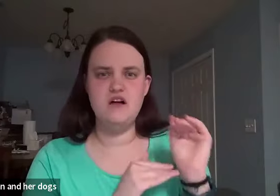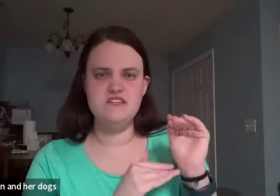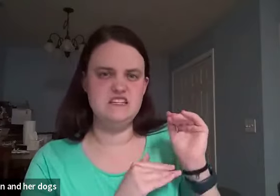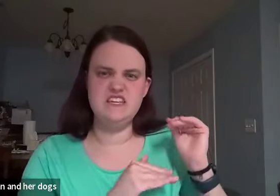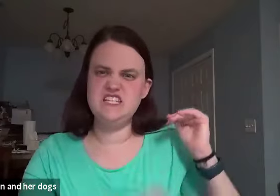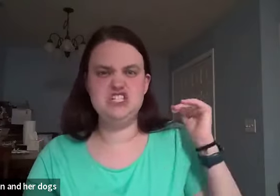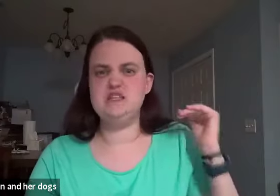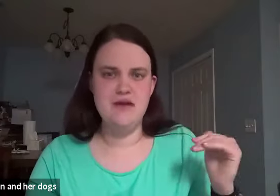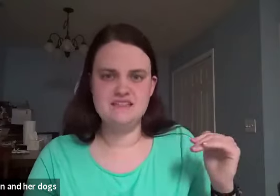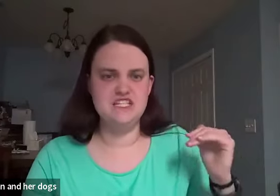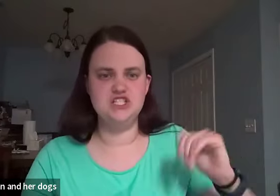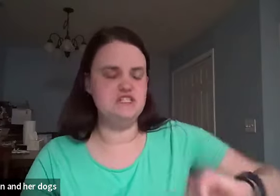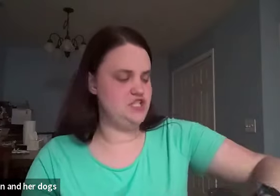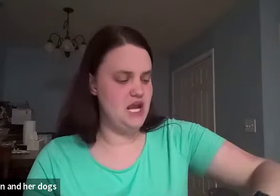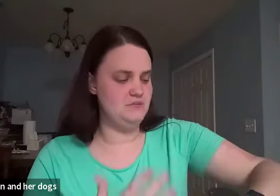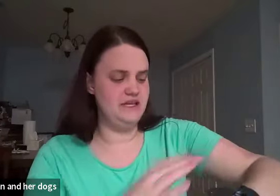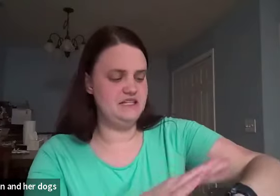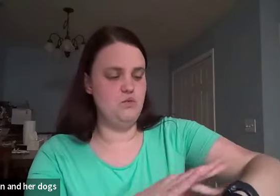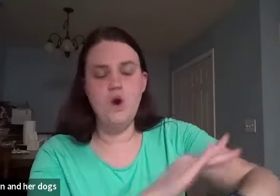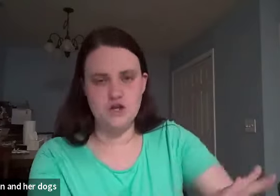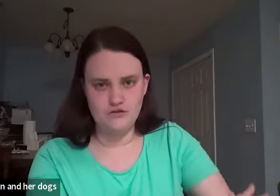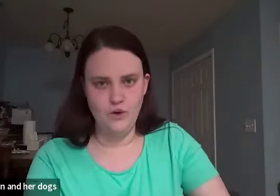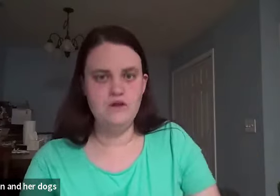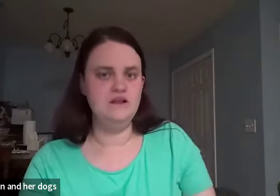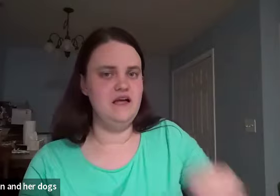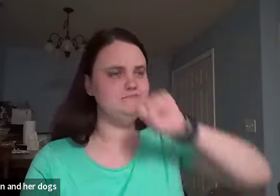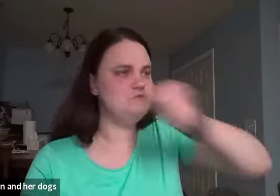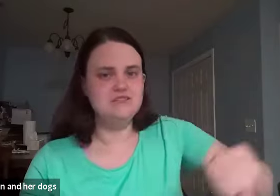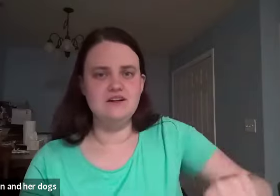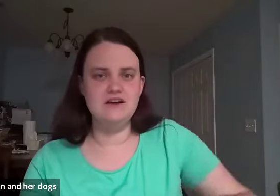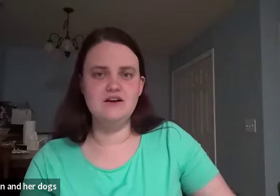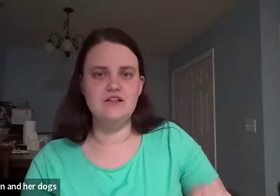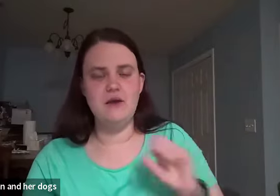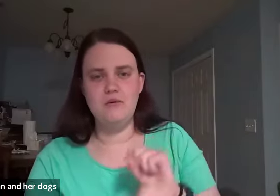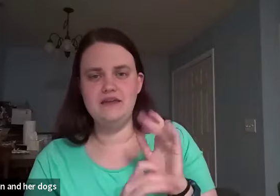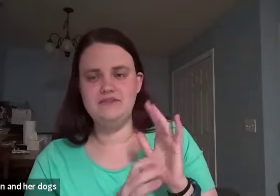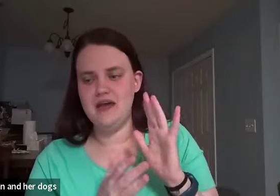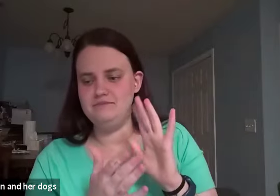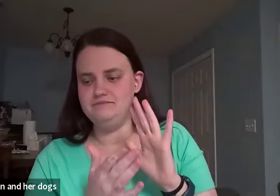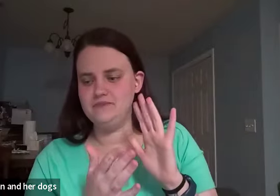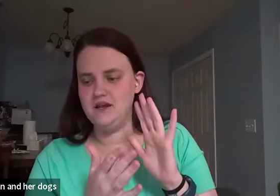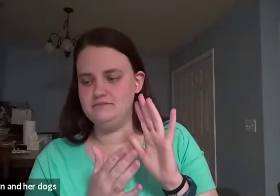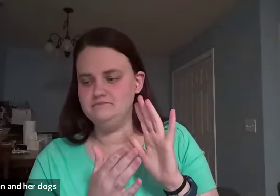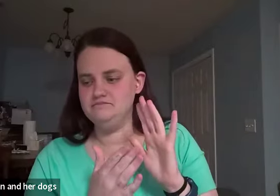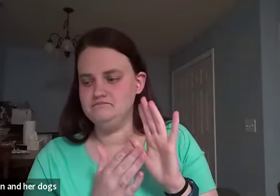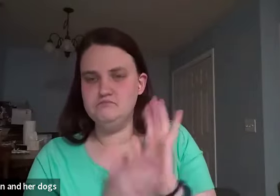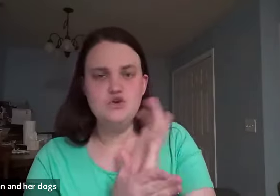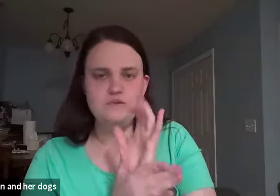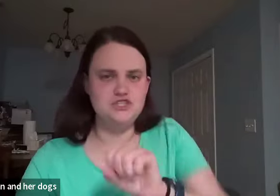love this. Like that's, it's just the best. It's just the champ. Like it's wonderful. Like, oh, that movie was